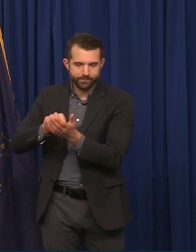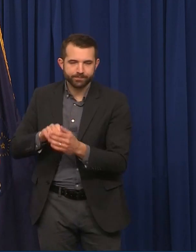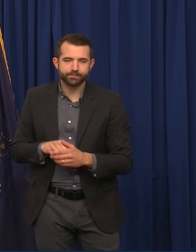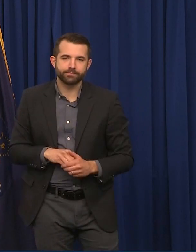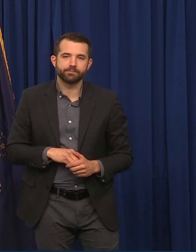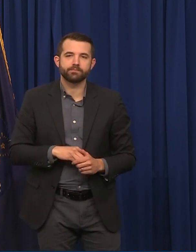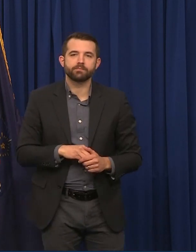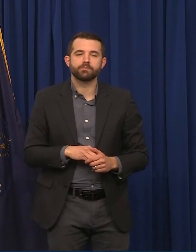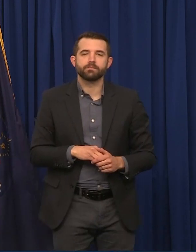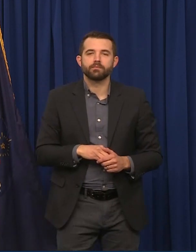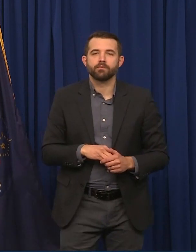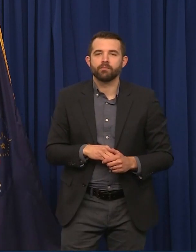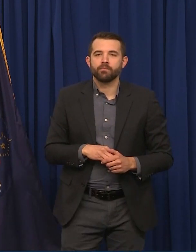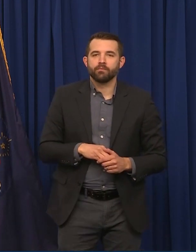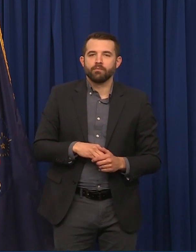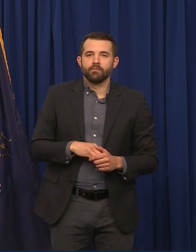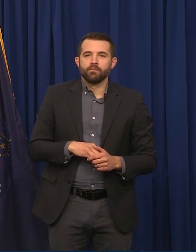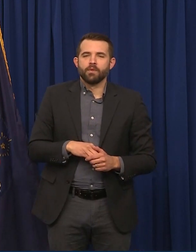Yeah,